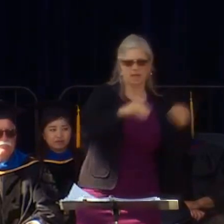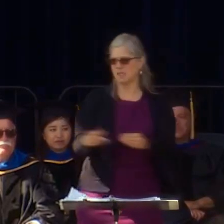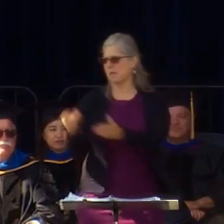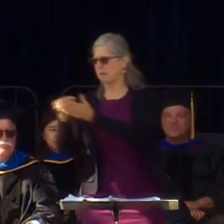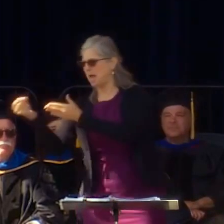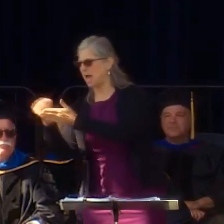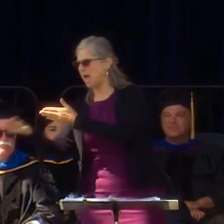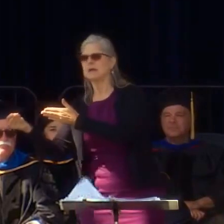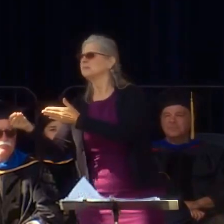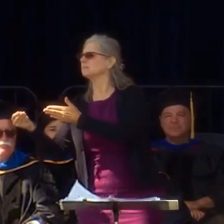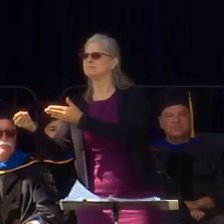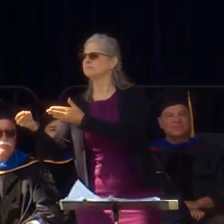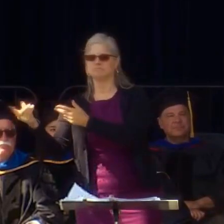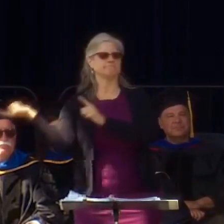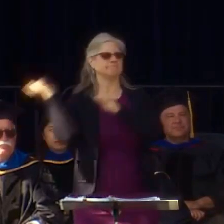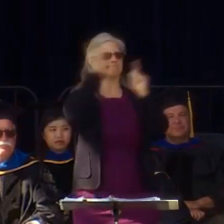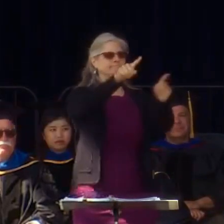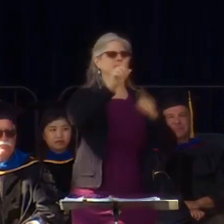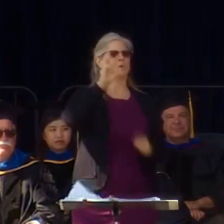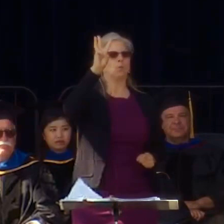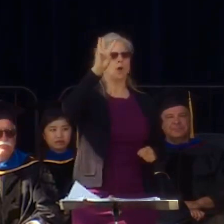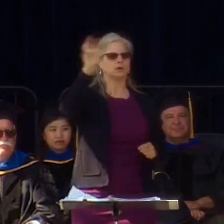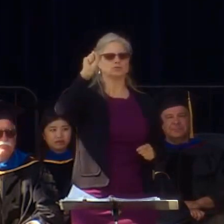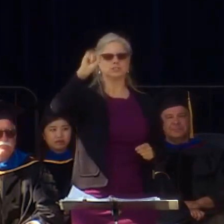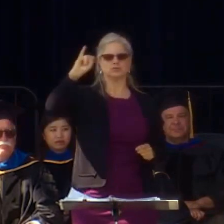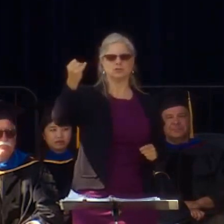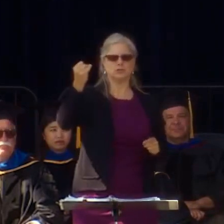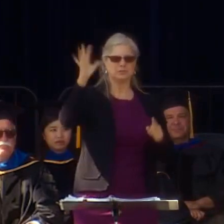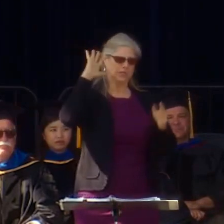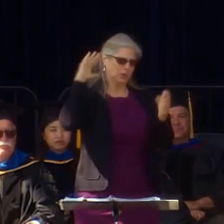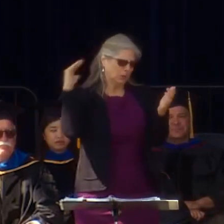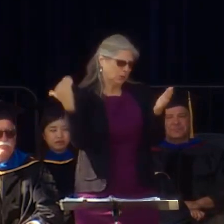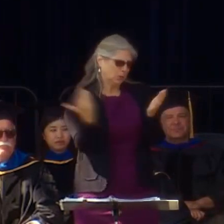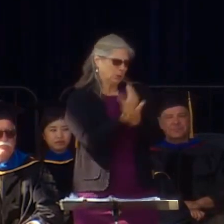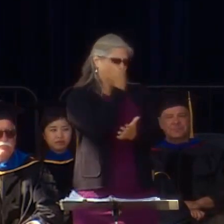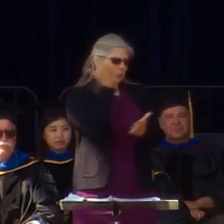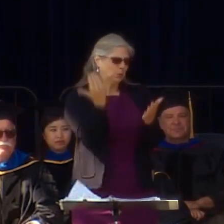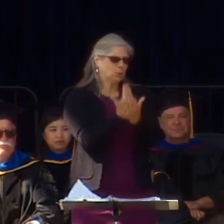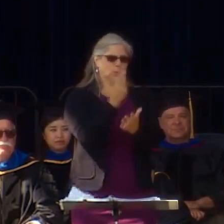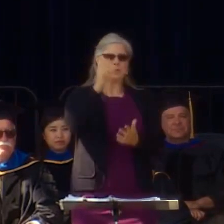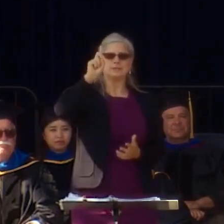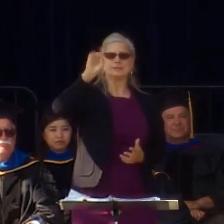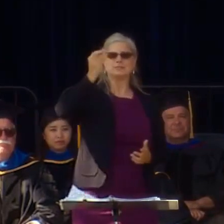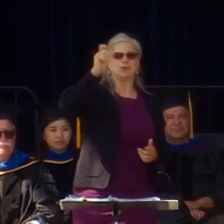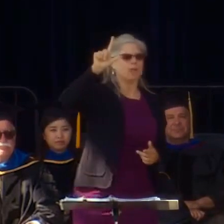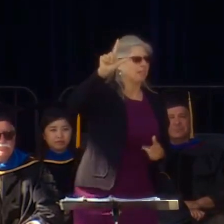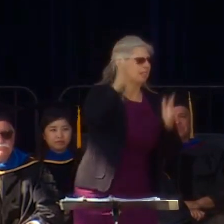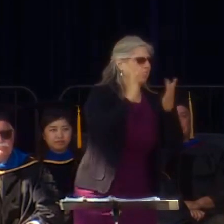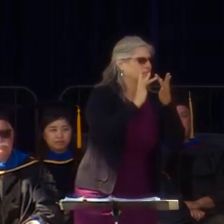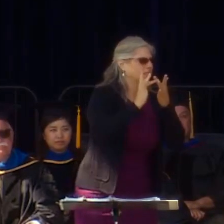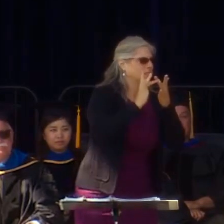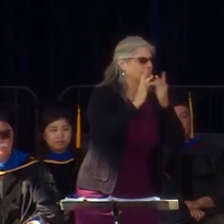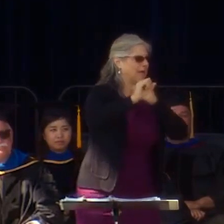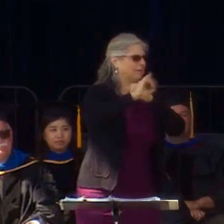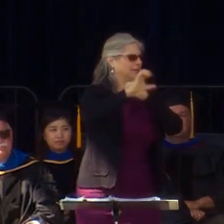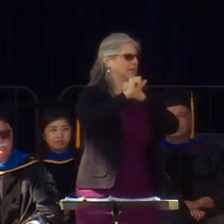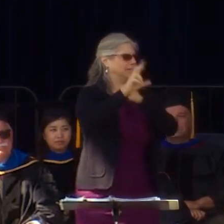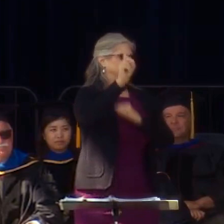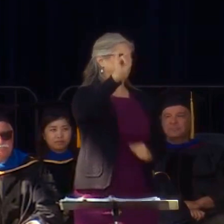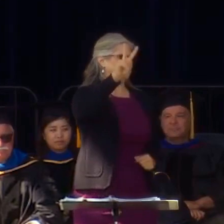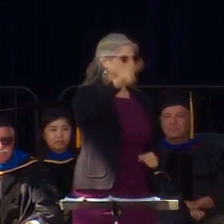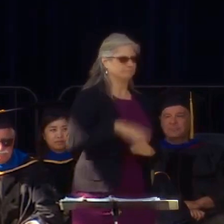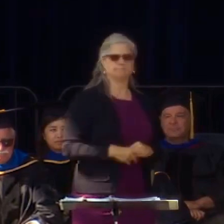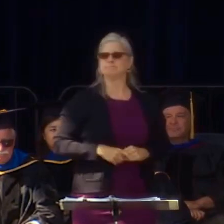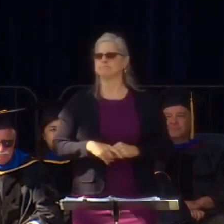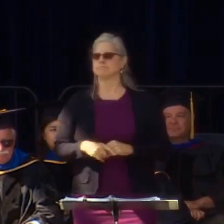equation, I ended up at the Wall Street Journal's then brand new digital advertising division.